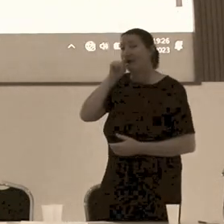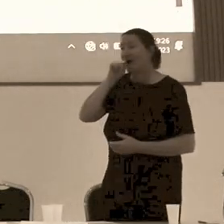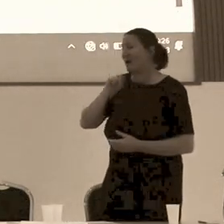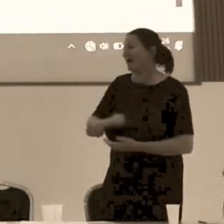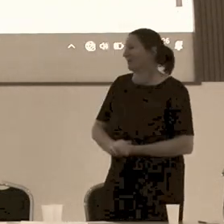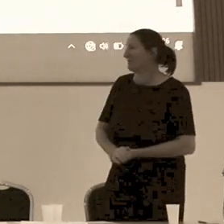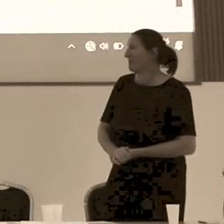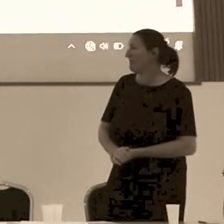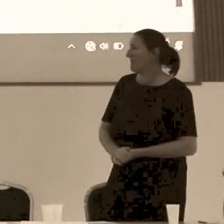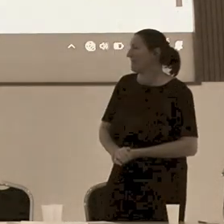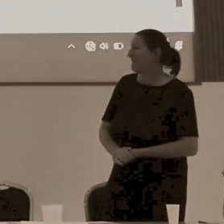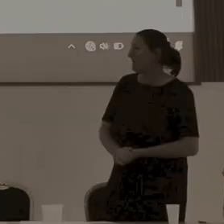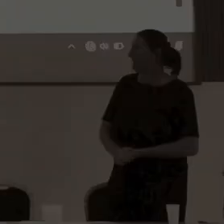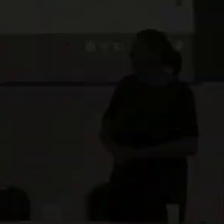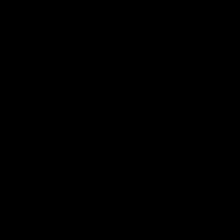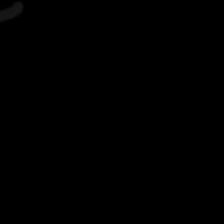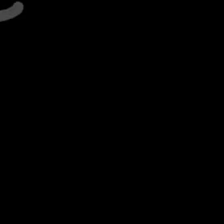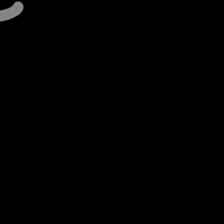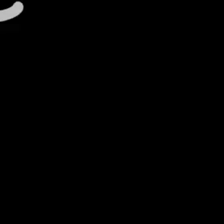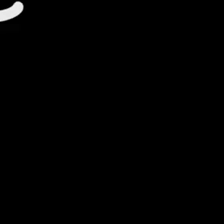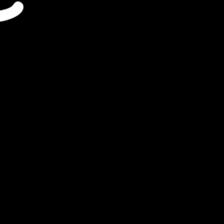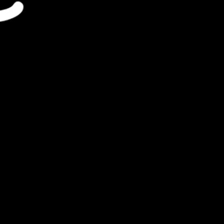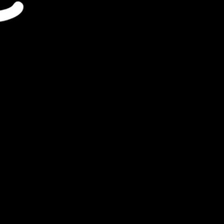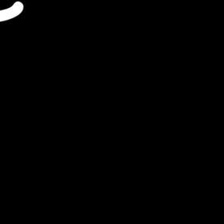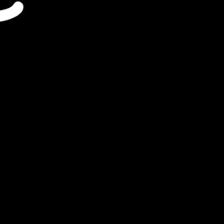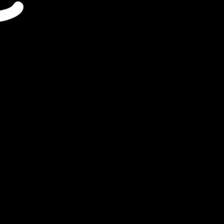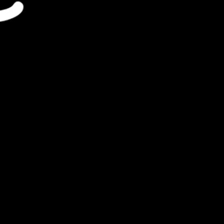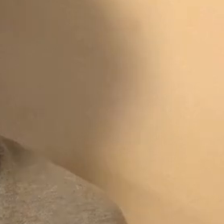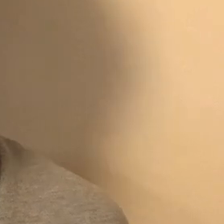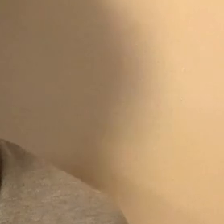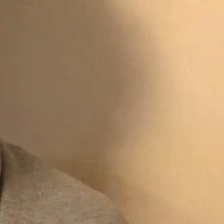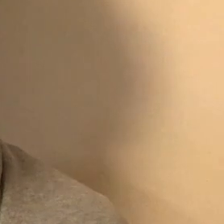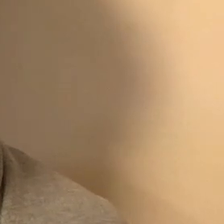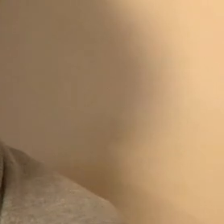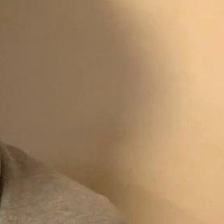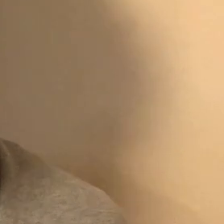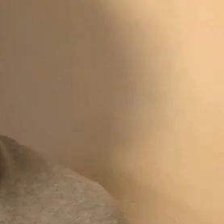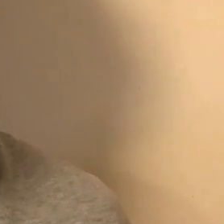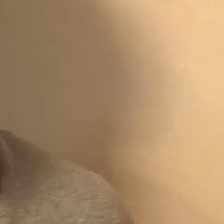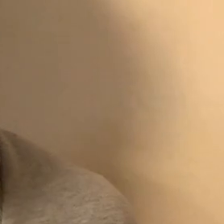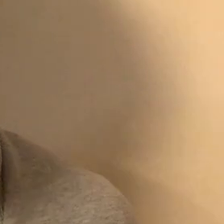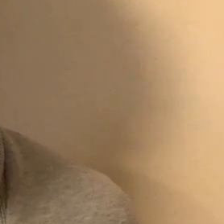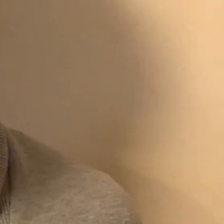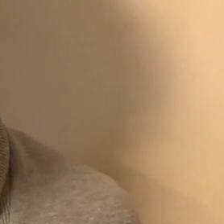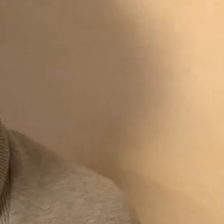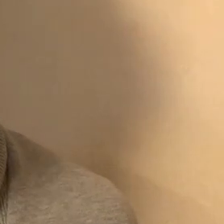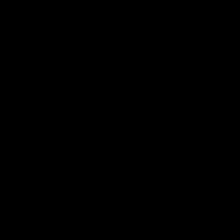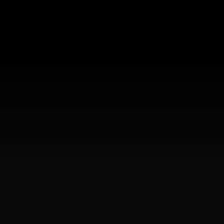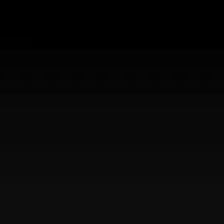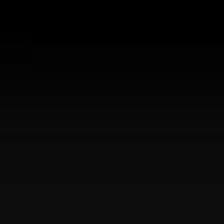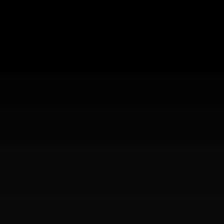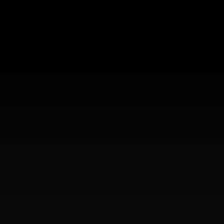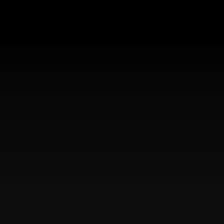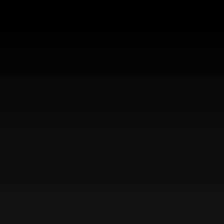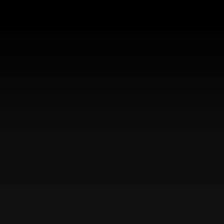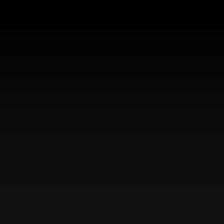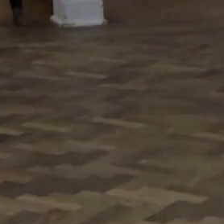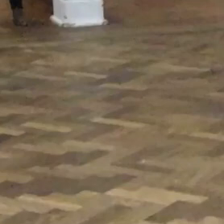who are in Bromley. See me. What makes me who I am?